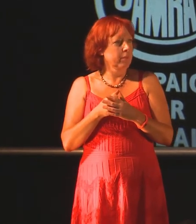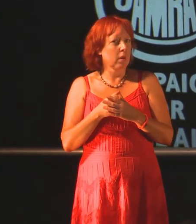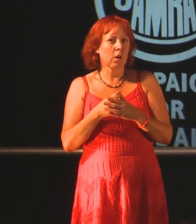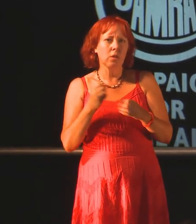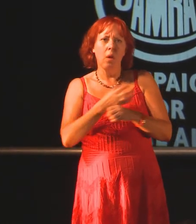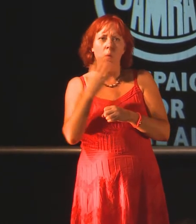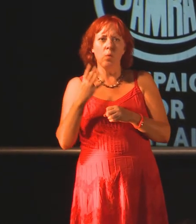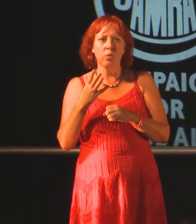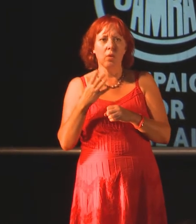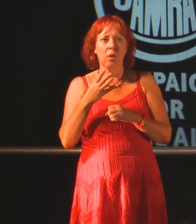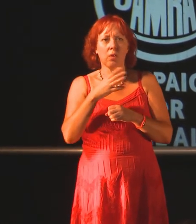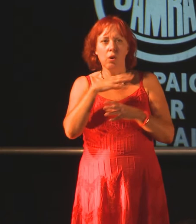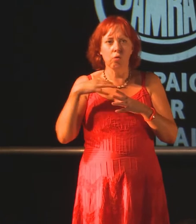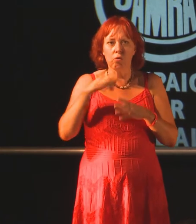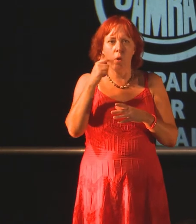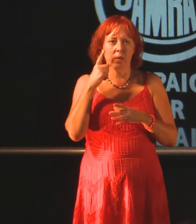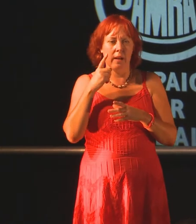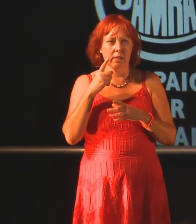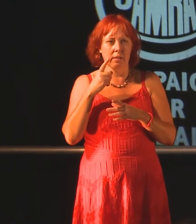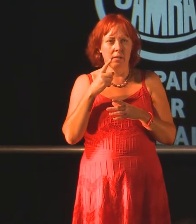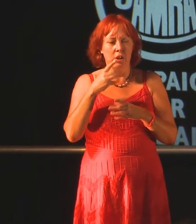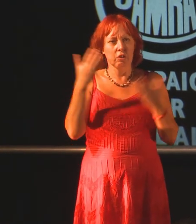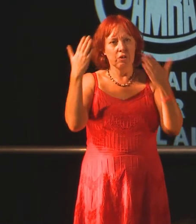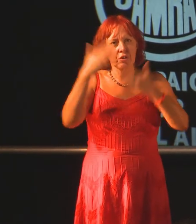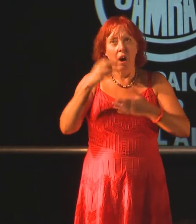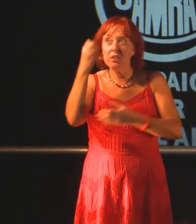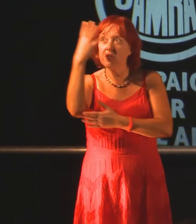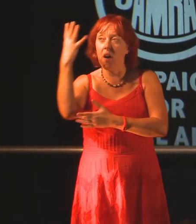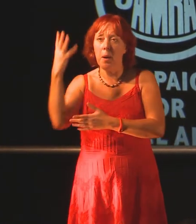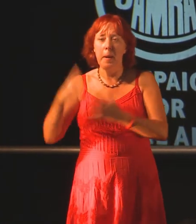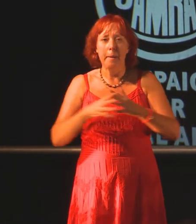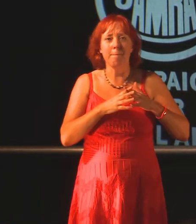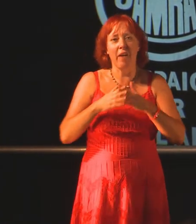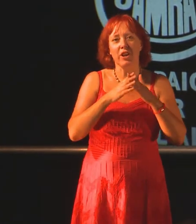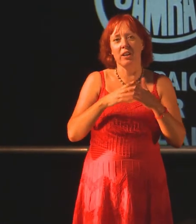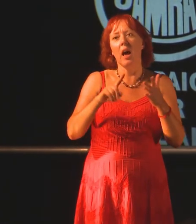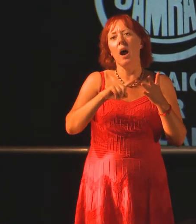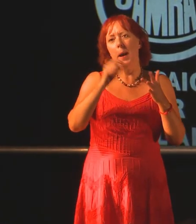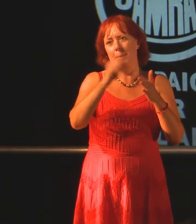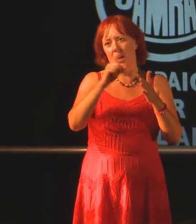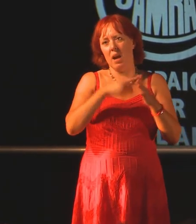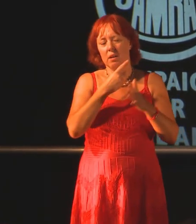And the gold in the Golden Ales class, Dark Star American Pale Ale.